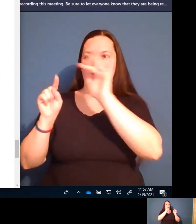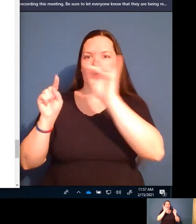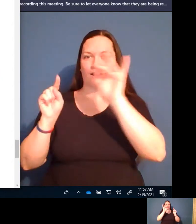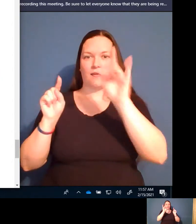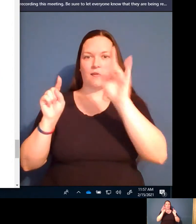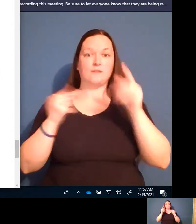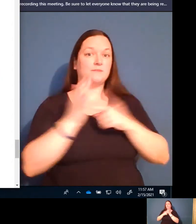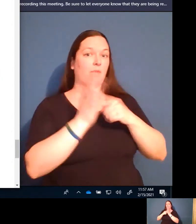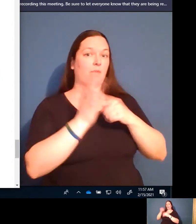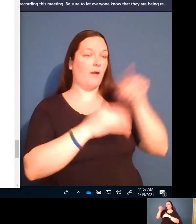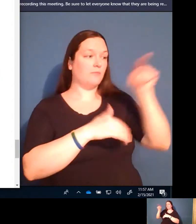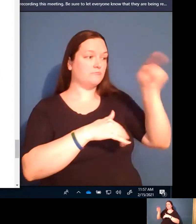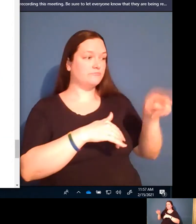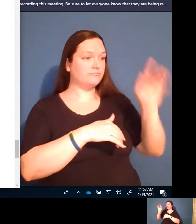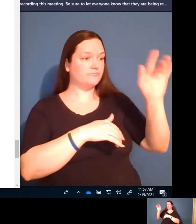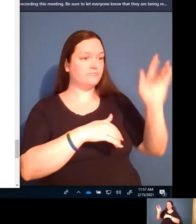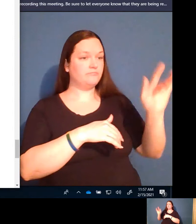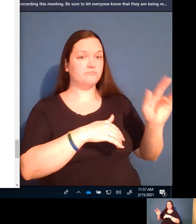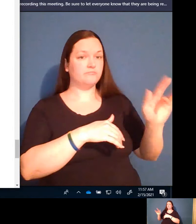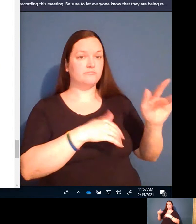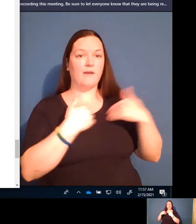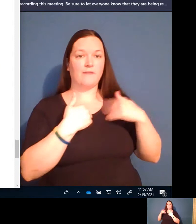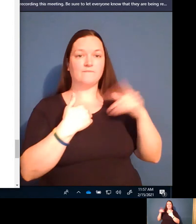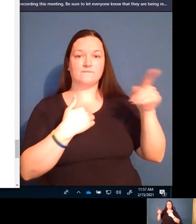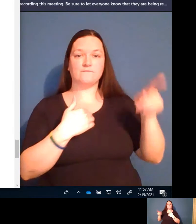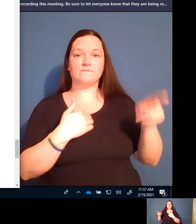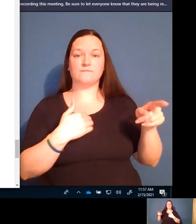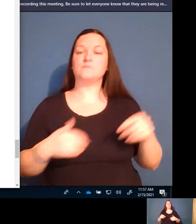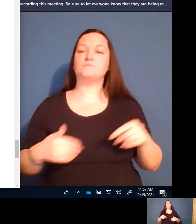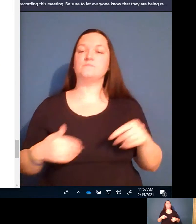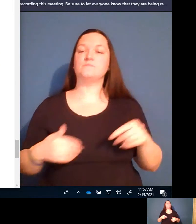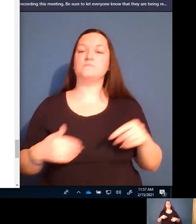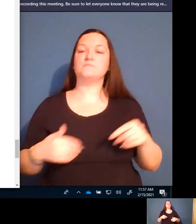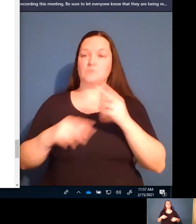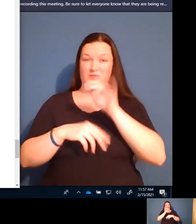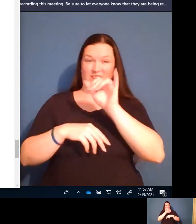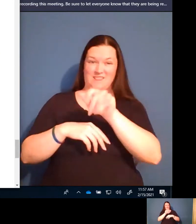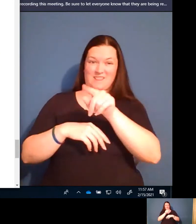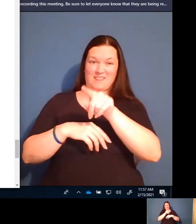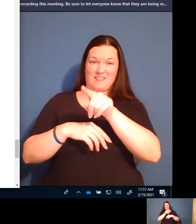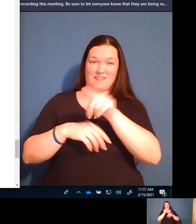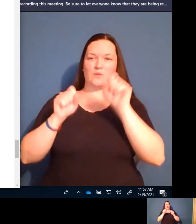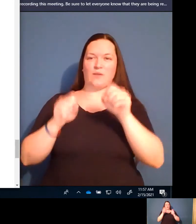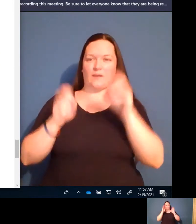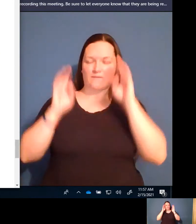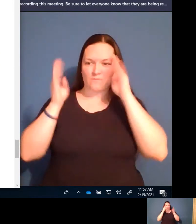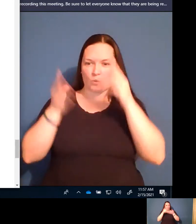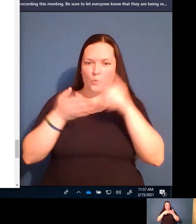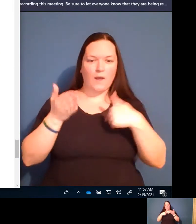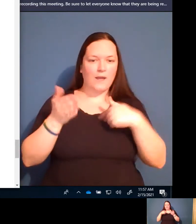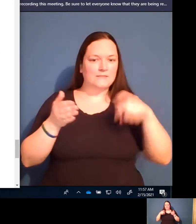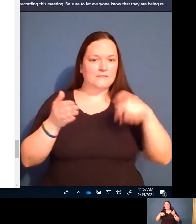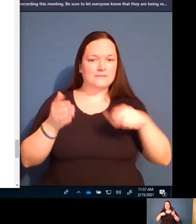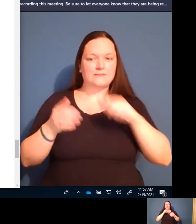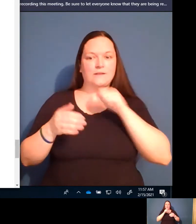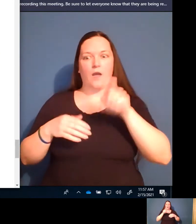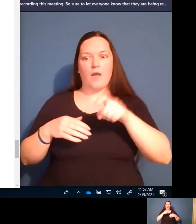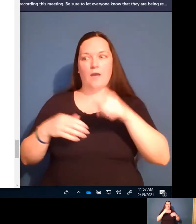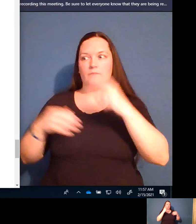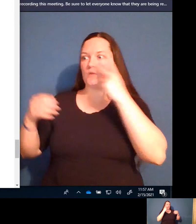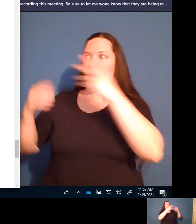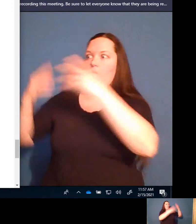will also have sub-tabs on the right. By using the navigation form, we can just focus on the objects that we need without having to